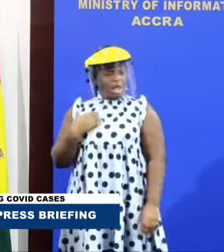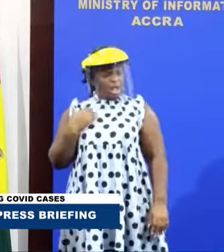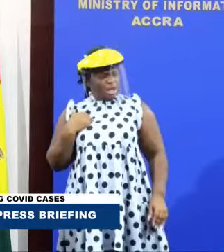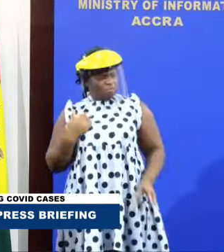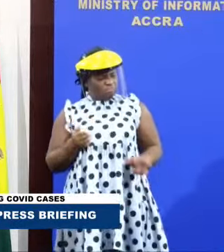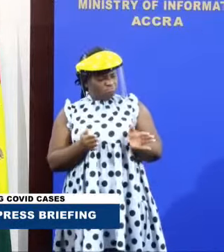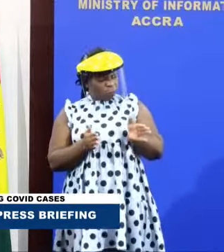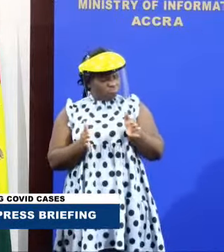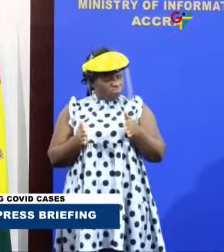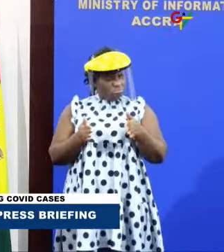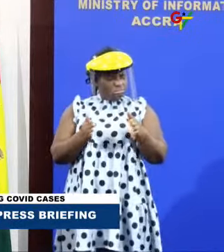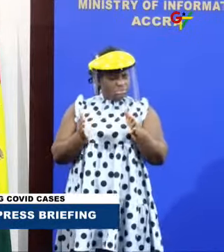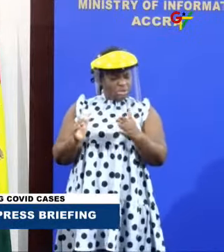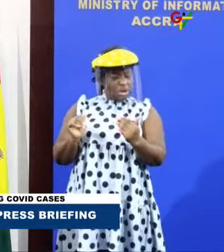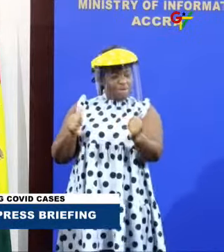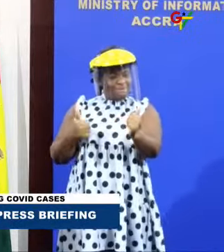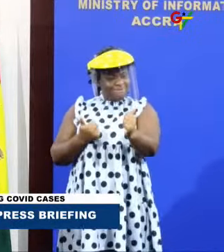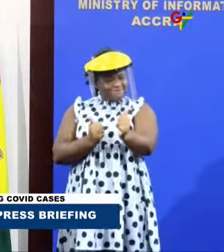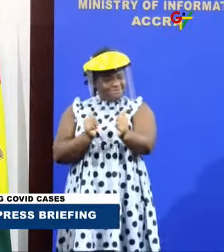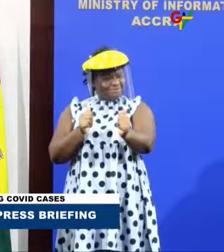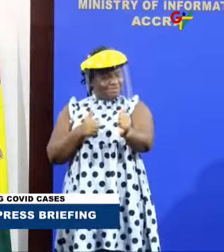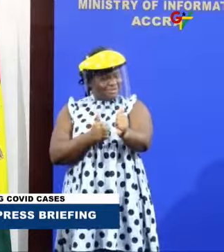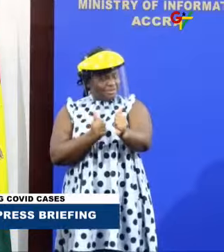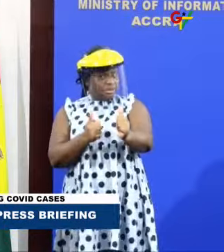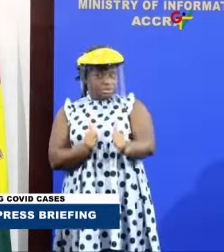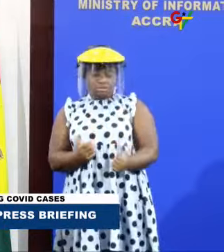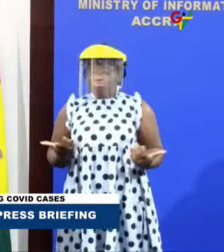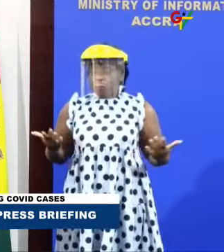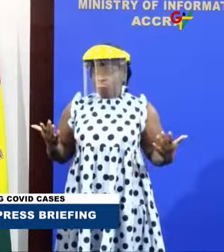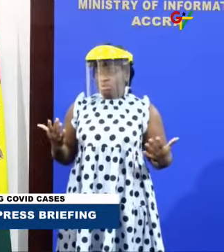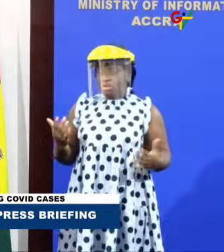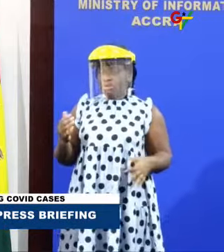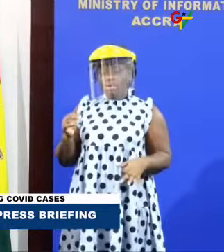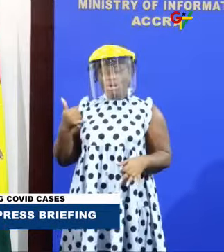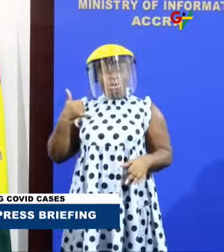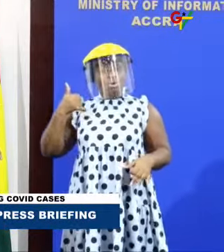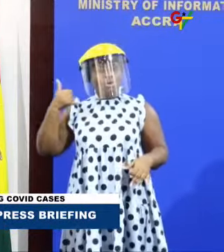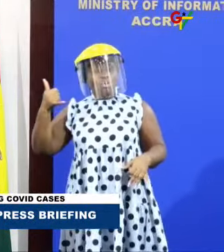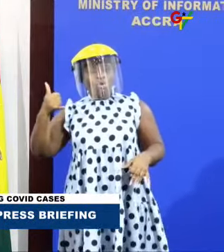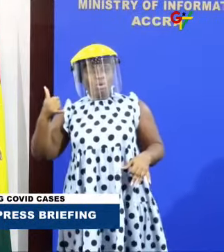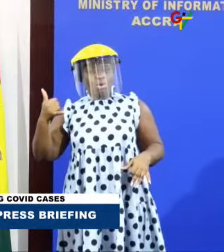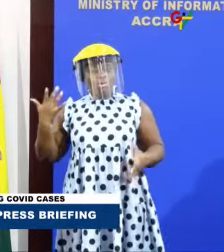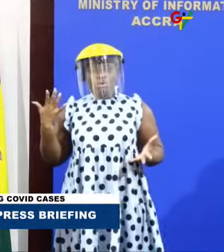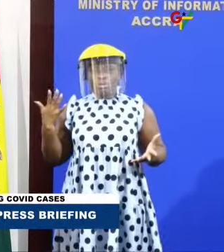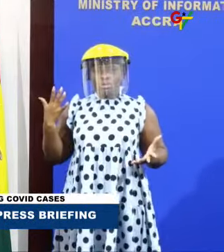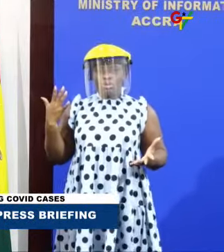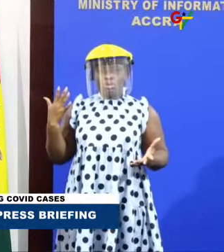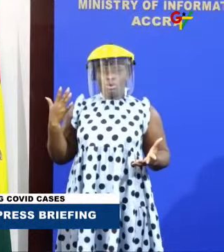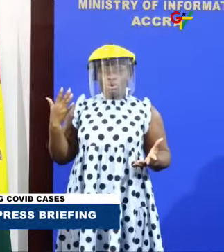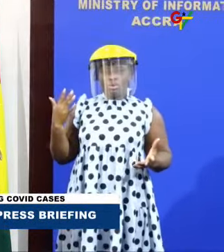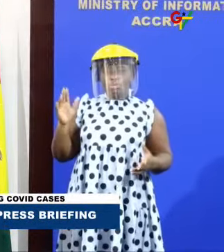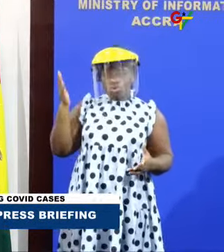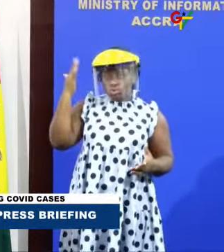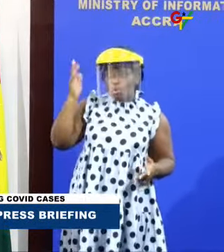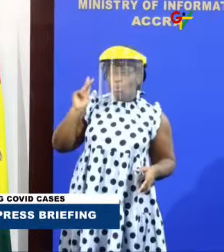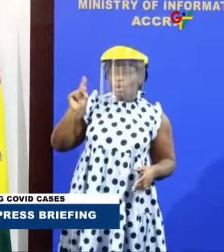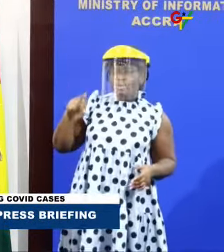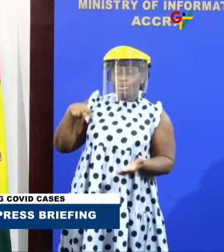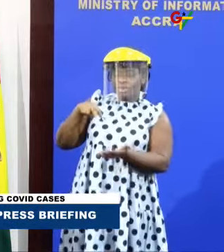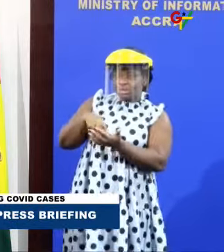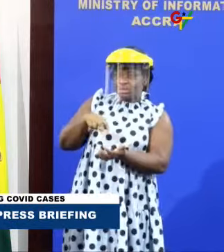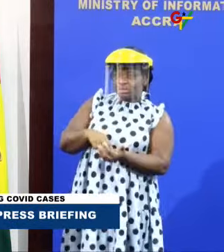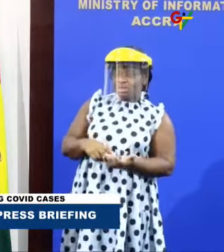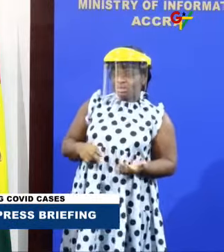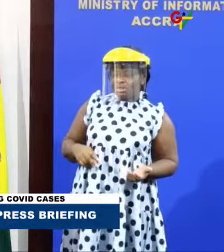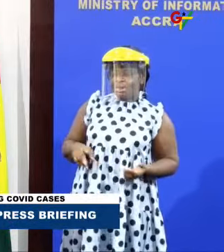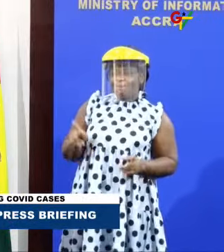ways of following you up. Even if you make a call, we can see where you are standing. And you